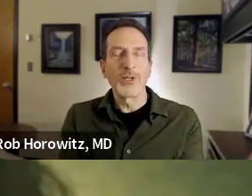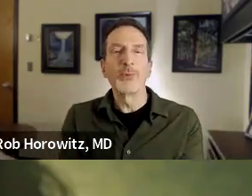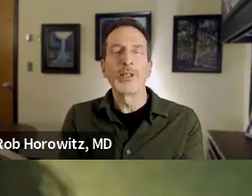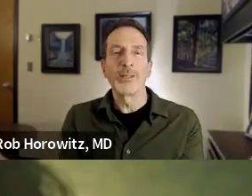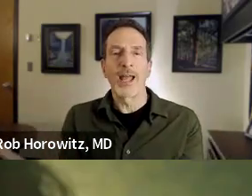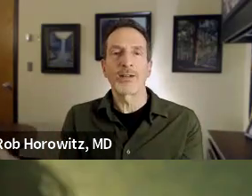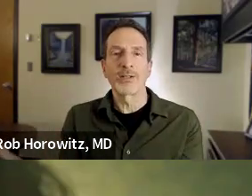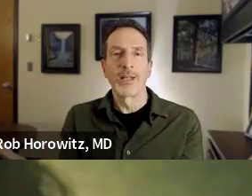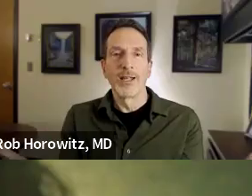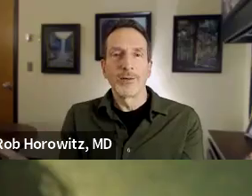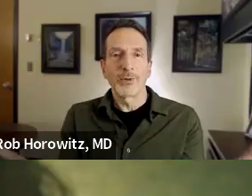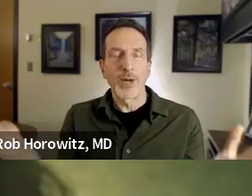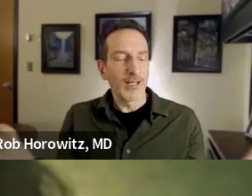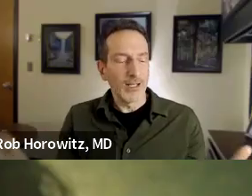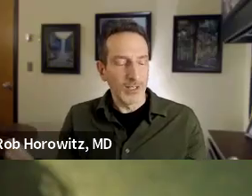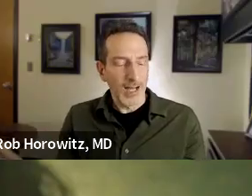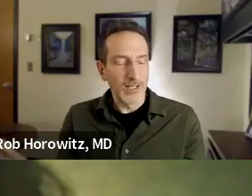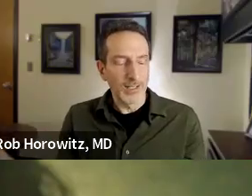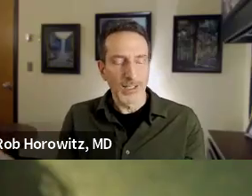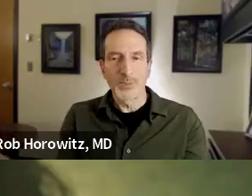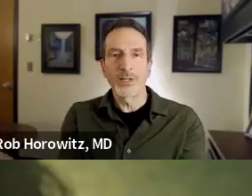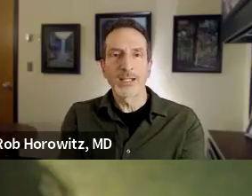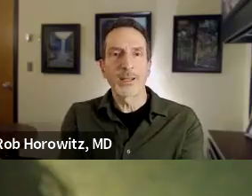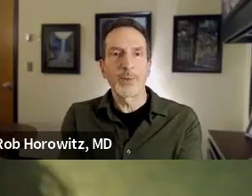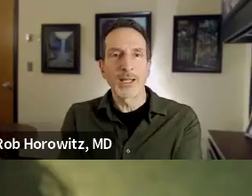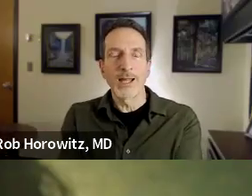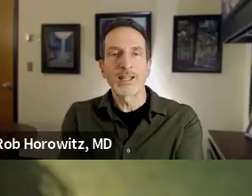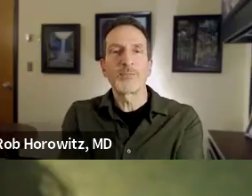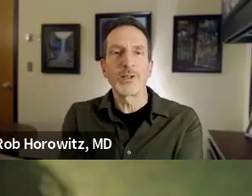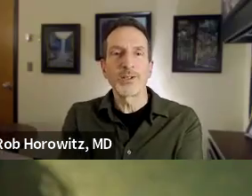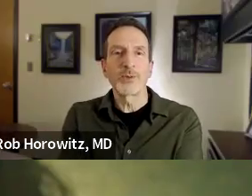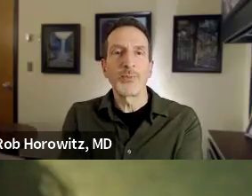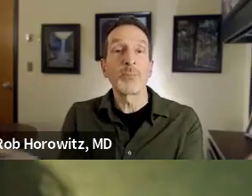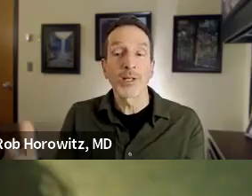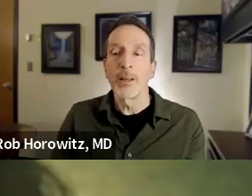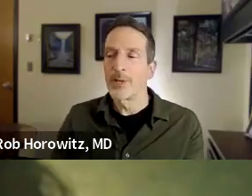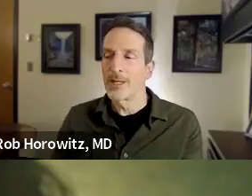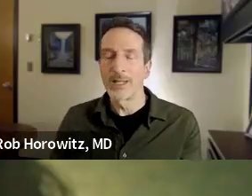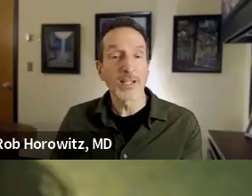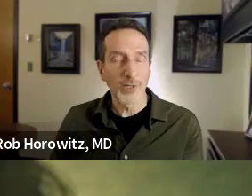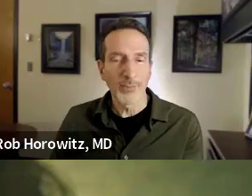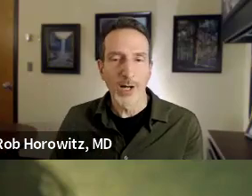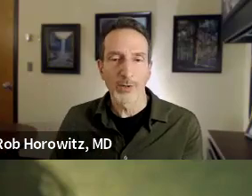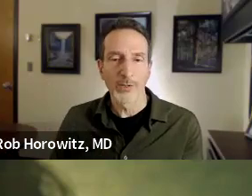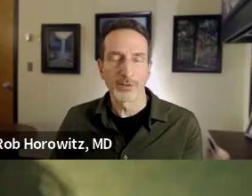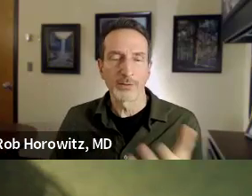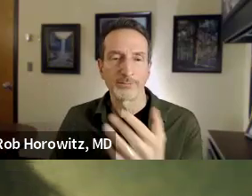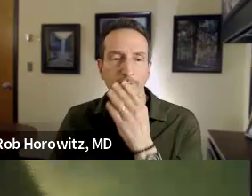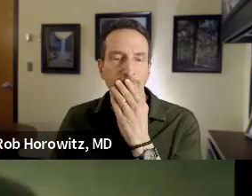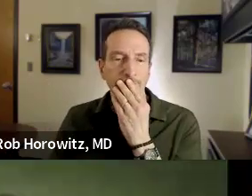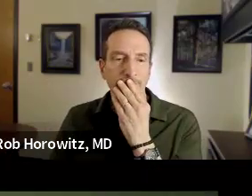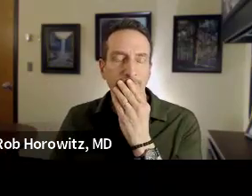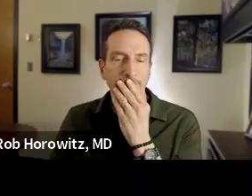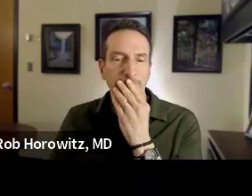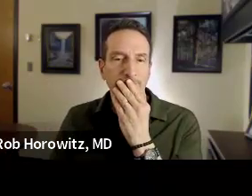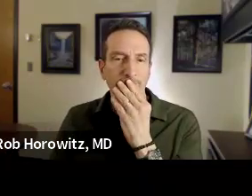that community really matters, with recognition that I just experienced something and I experienced with people accompanying me, and that's really powerful.